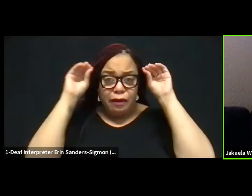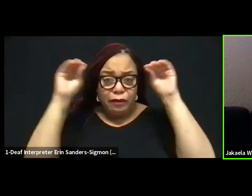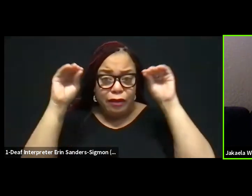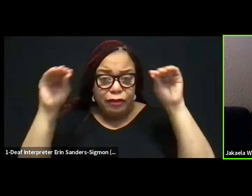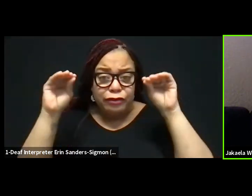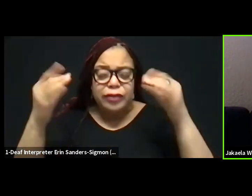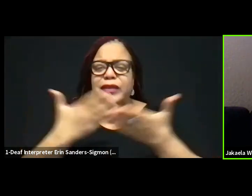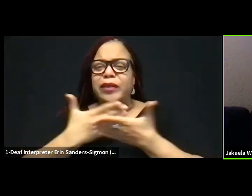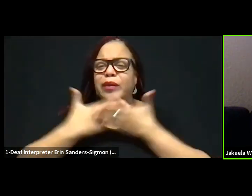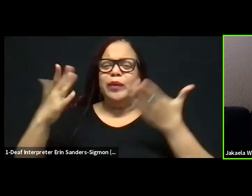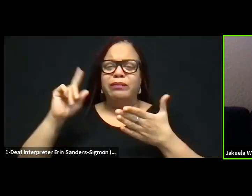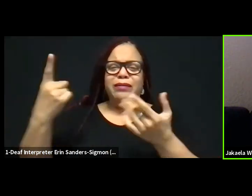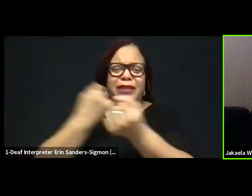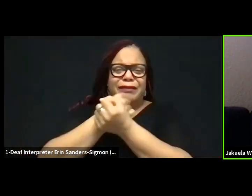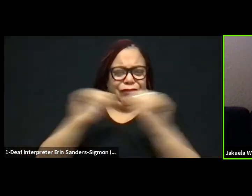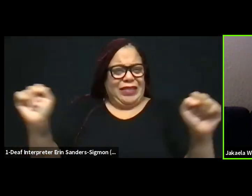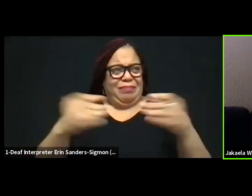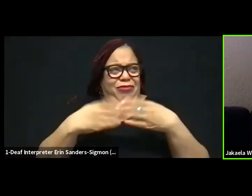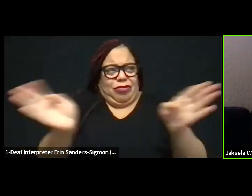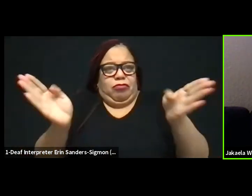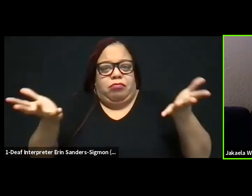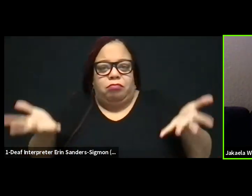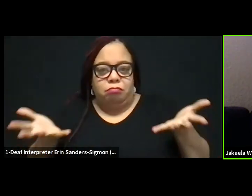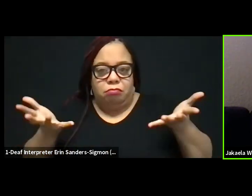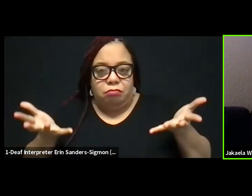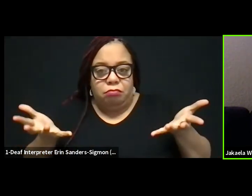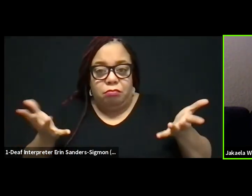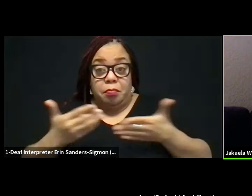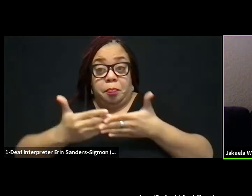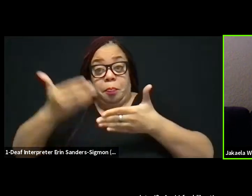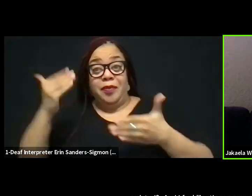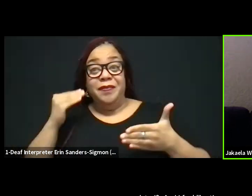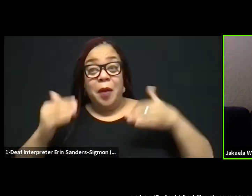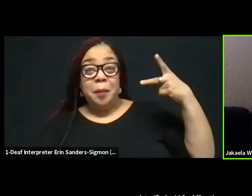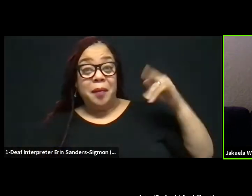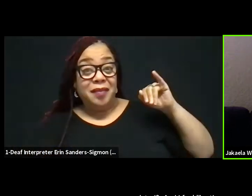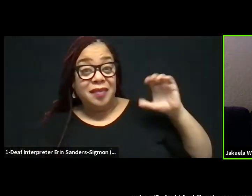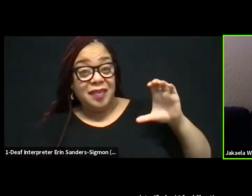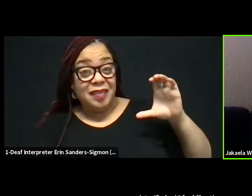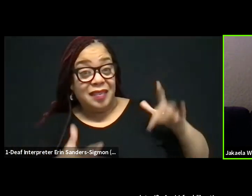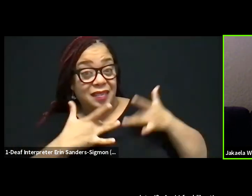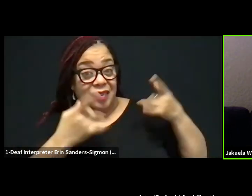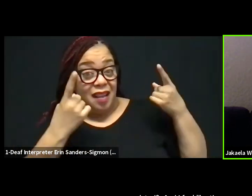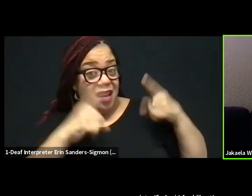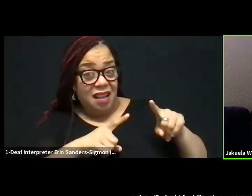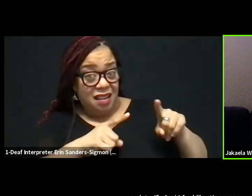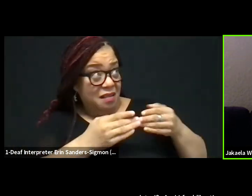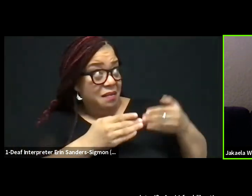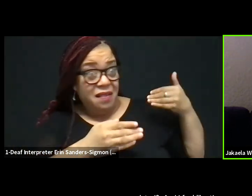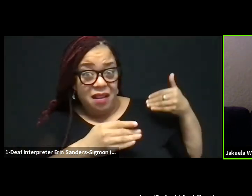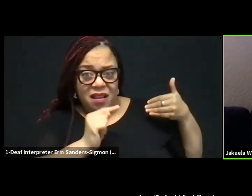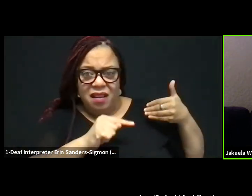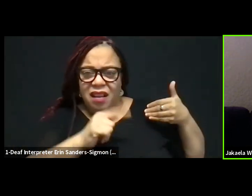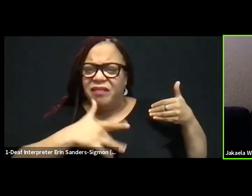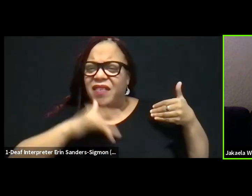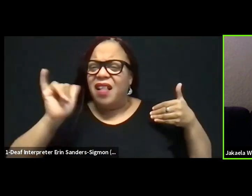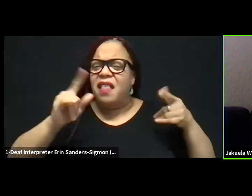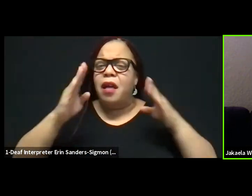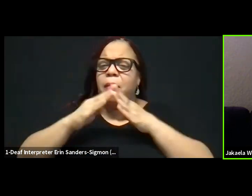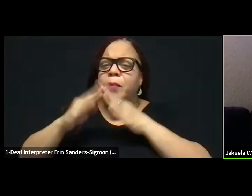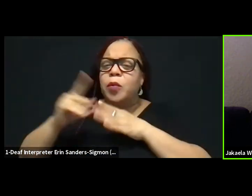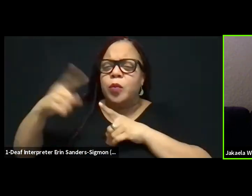those communities were able to come together and figure out solutions, come together and appoint people to be the ones to make